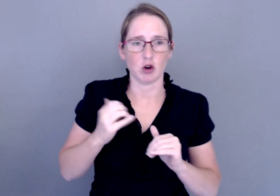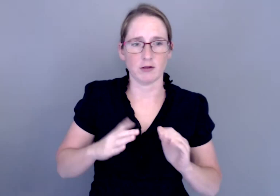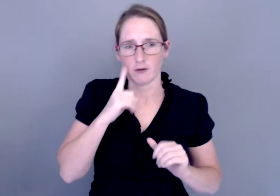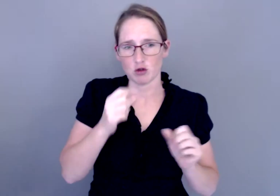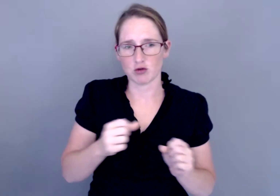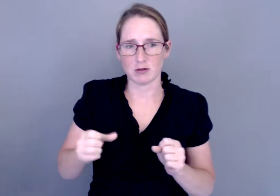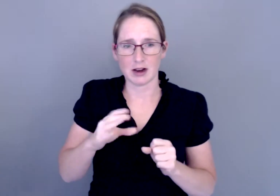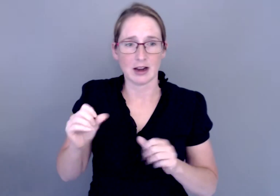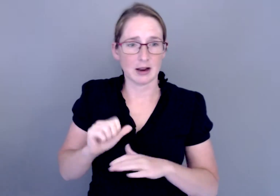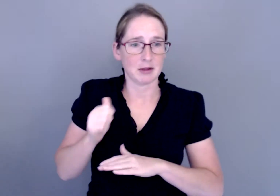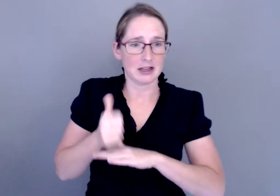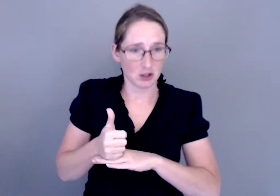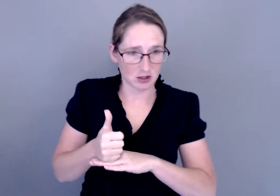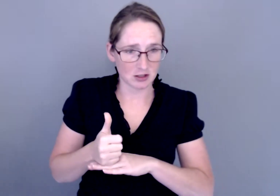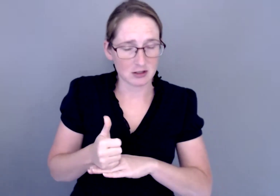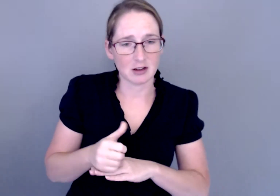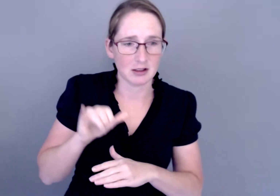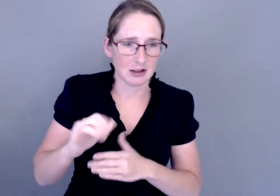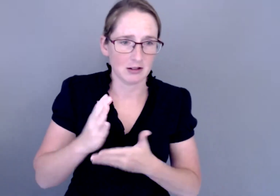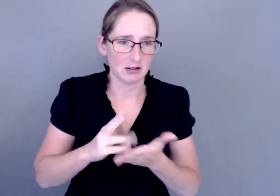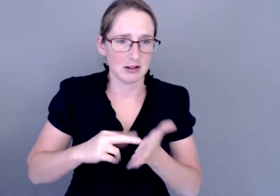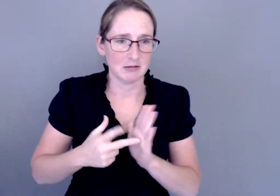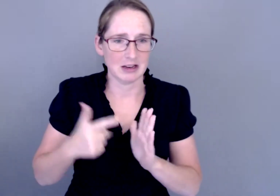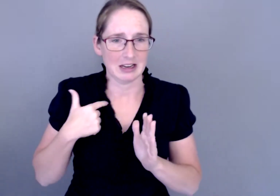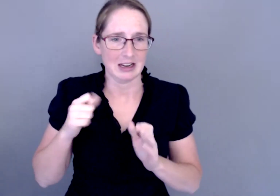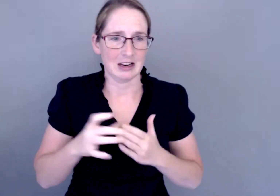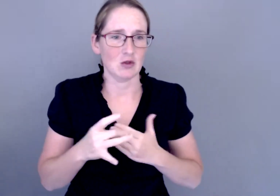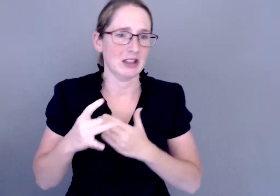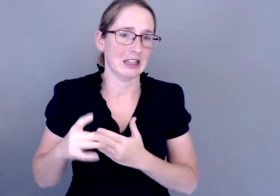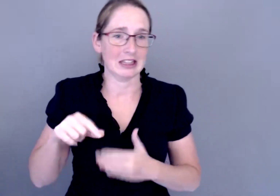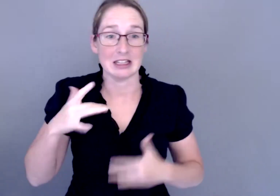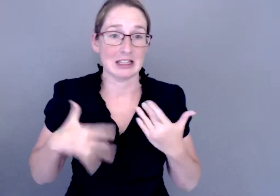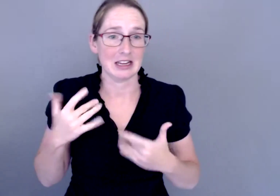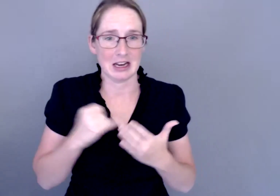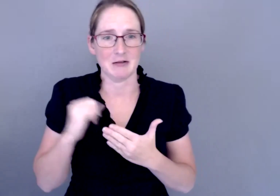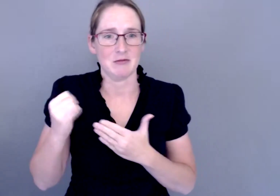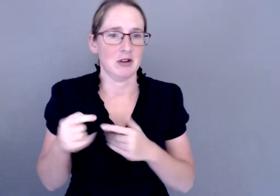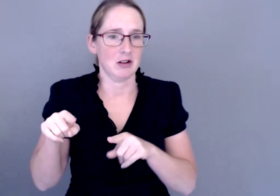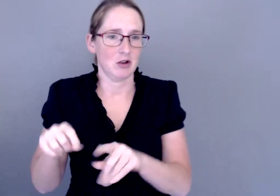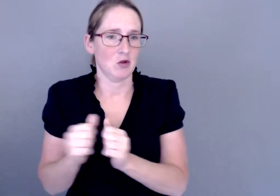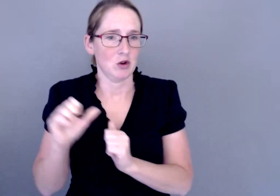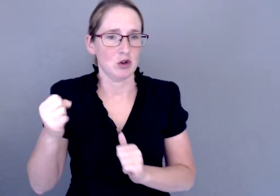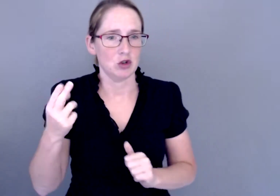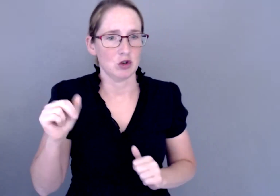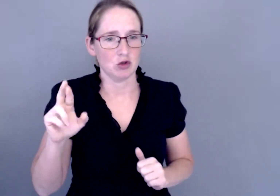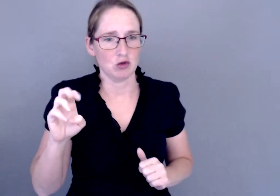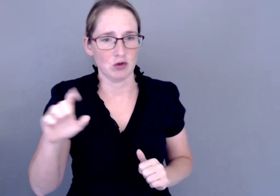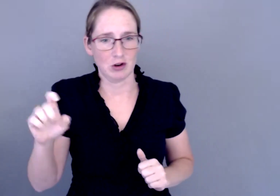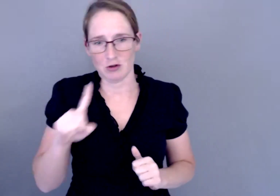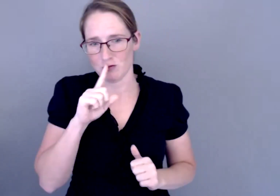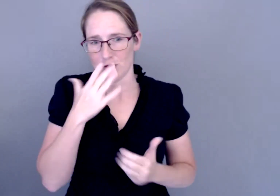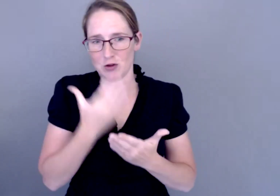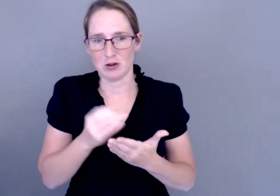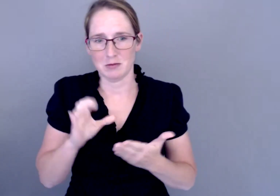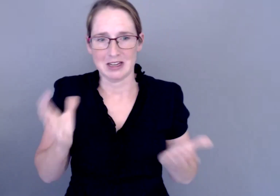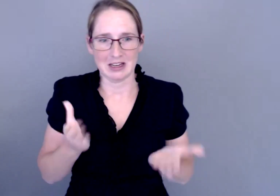and Implementation, which in part means that I get to lead this exciting project alongside Sherelle. So good to be with you.